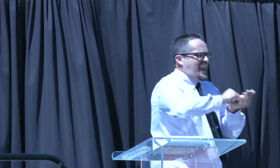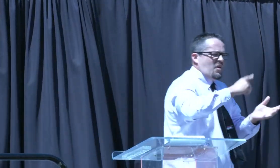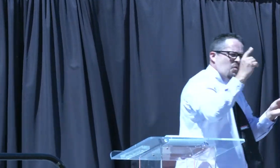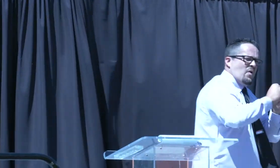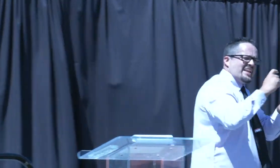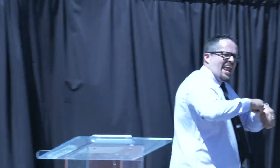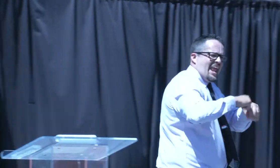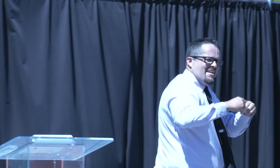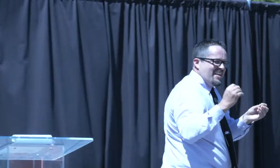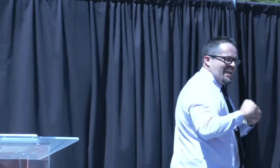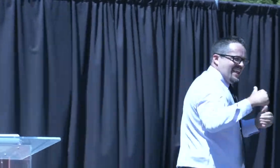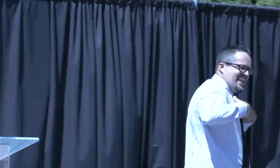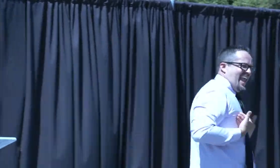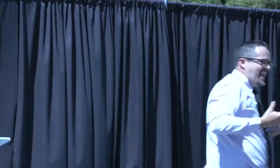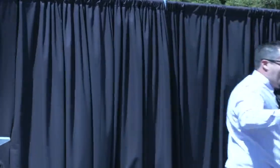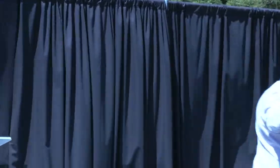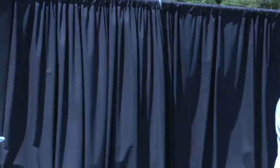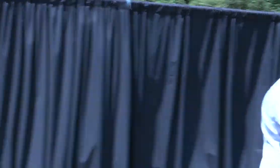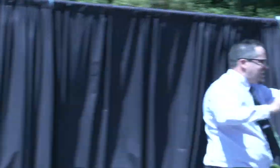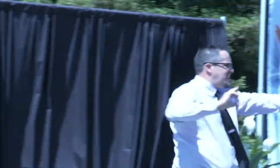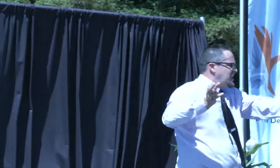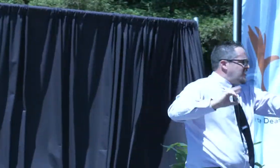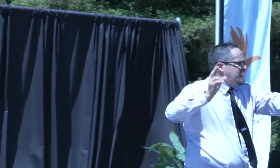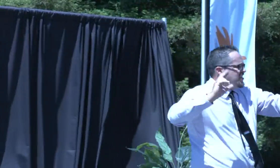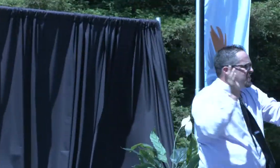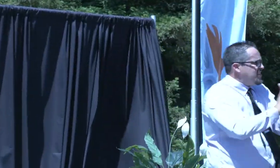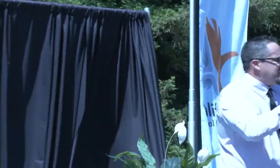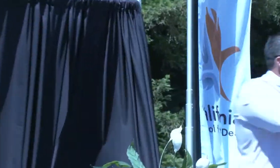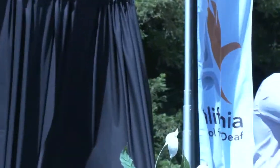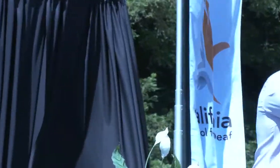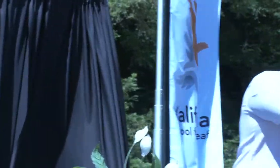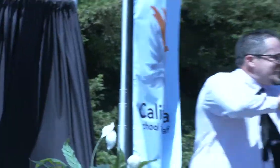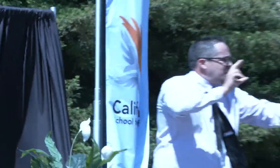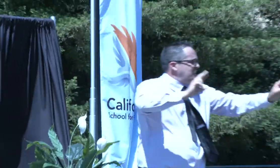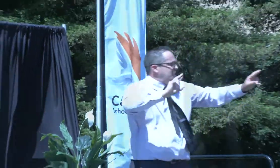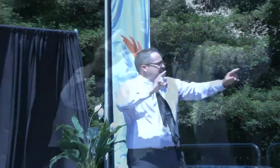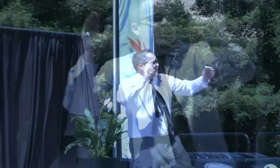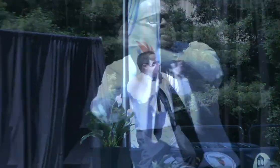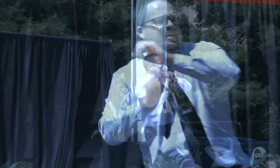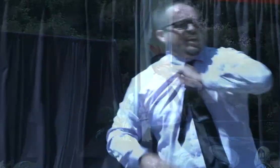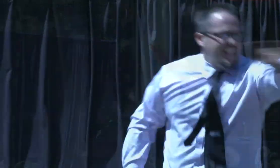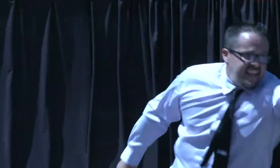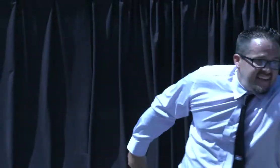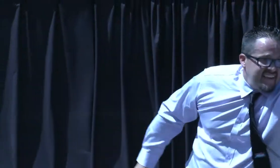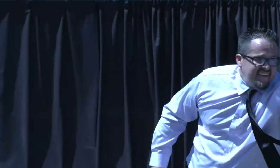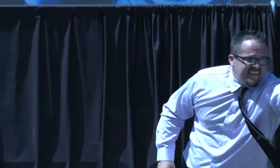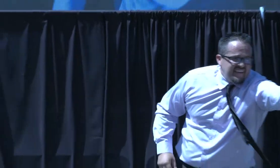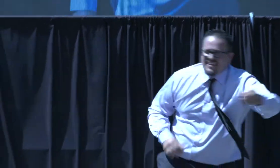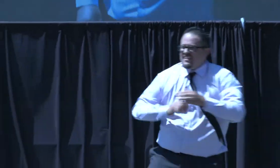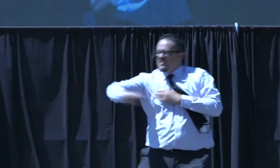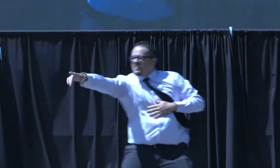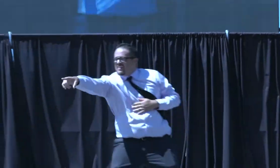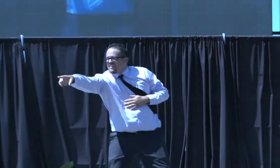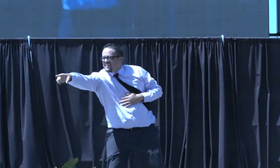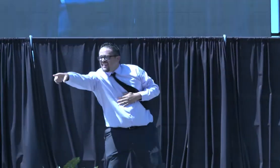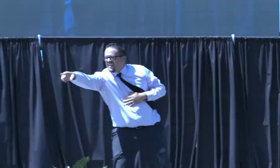journey ahead. Again, one more time. You guys ready? Eagles over here on my left.